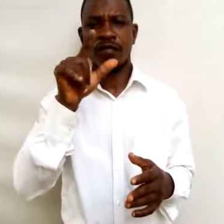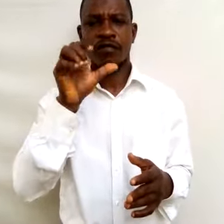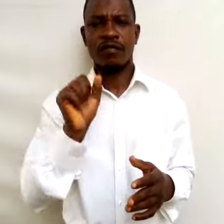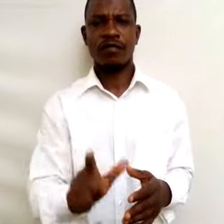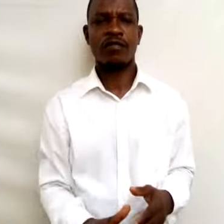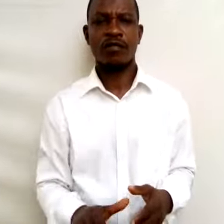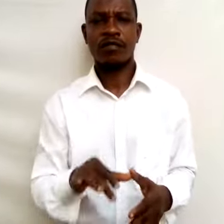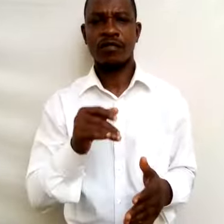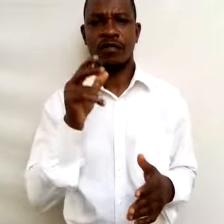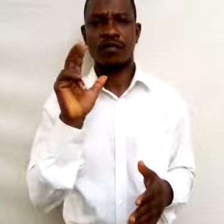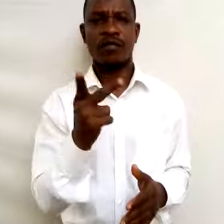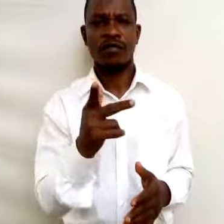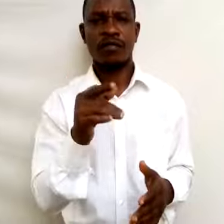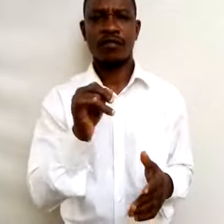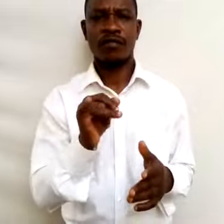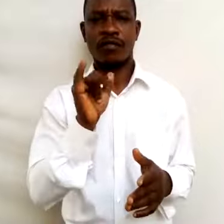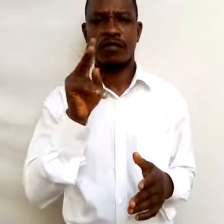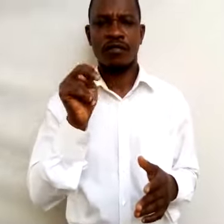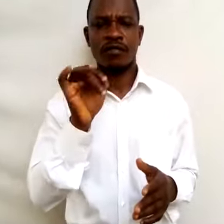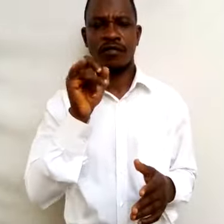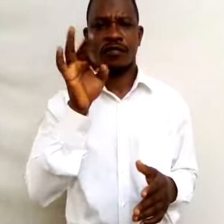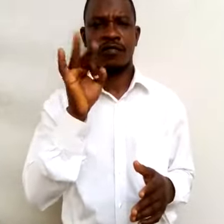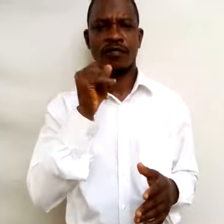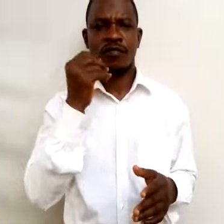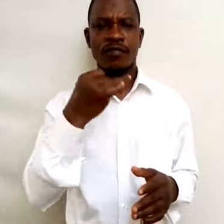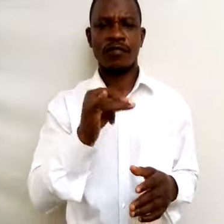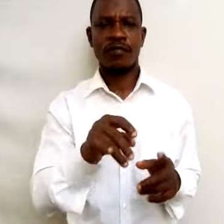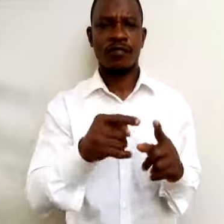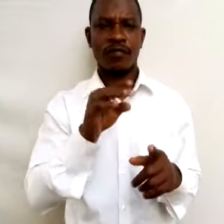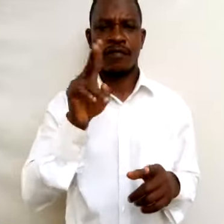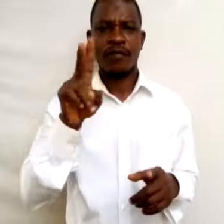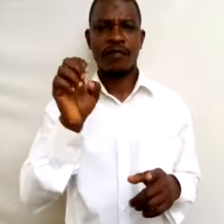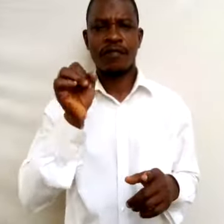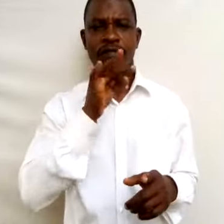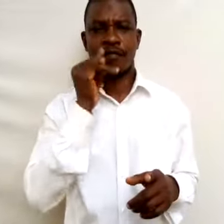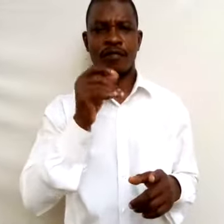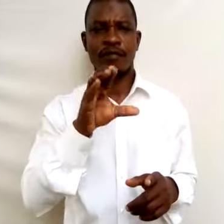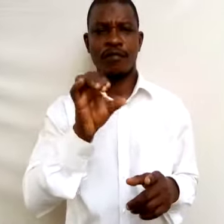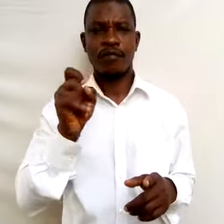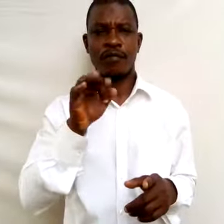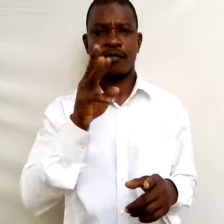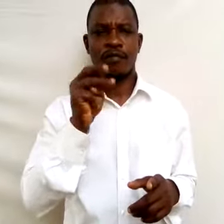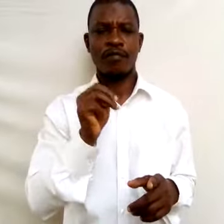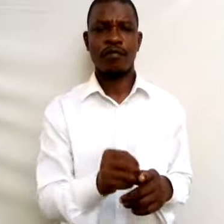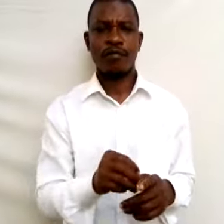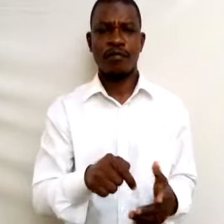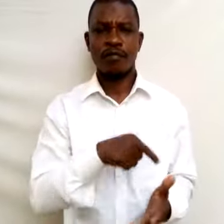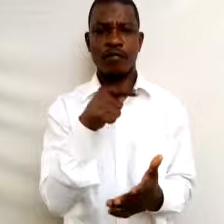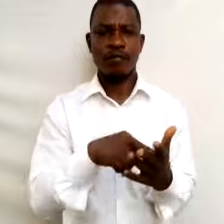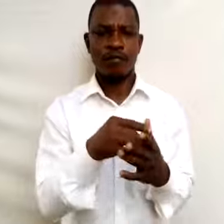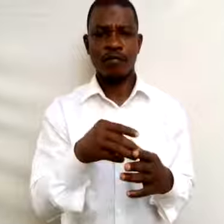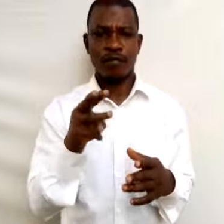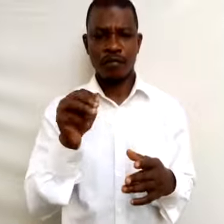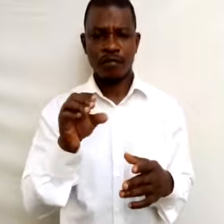3. Infibulation or pharaonic circumcision. This is the most severe